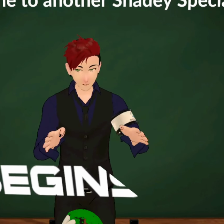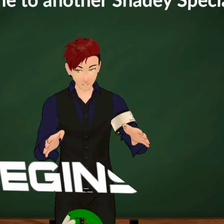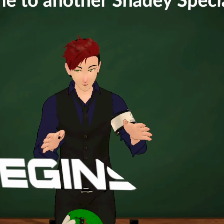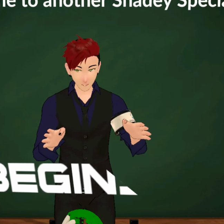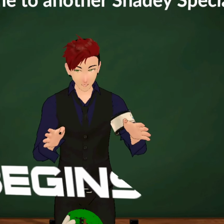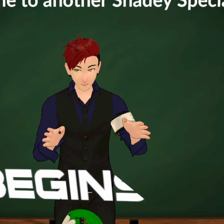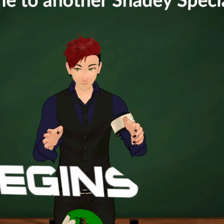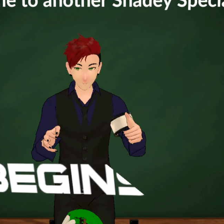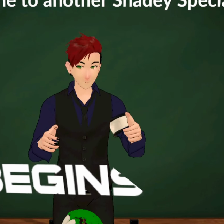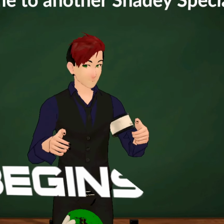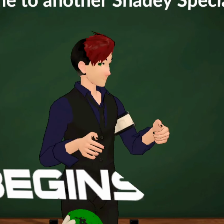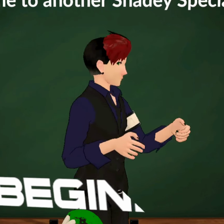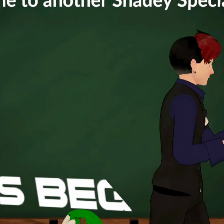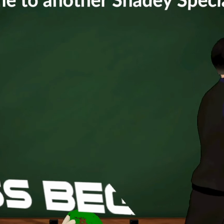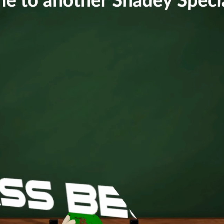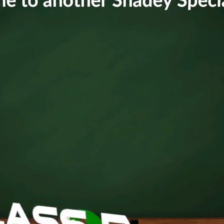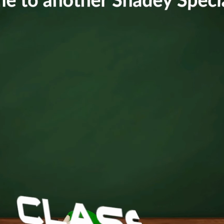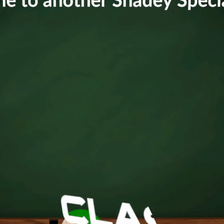don't like it.